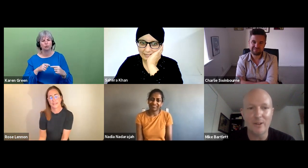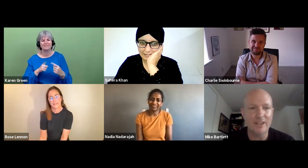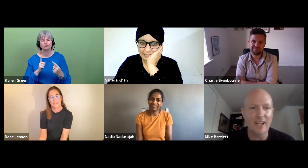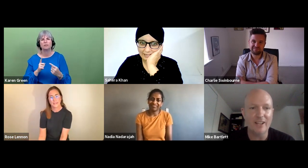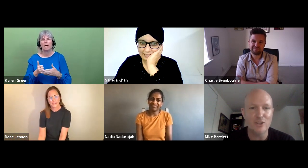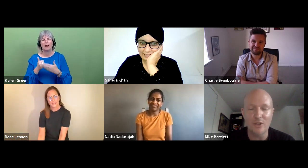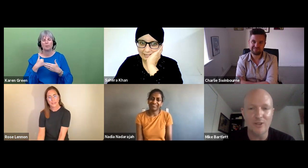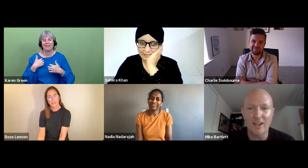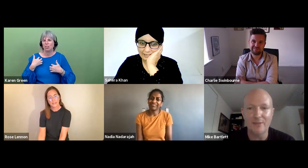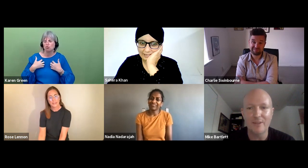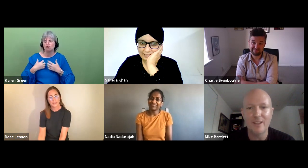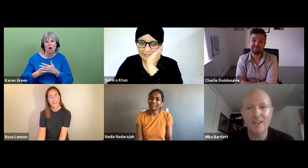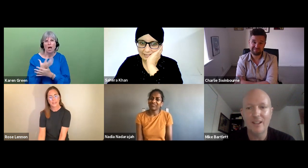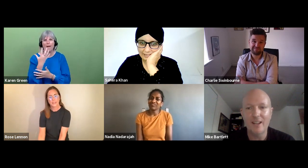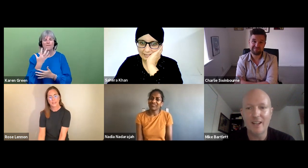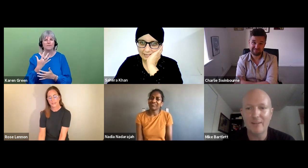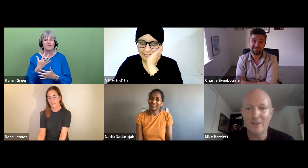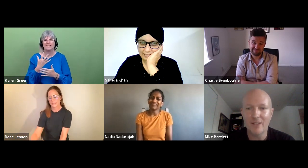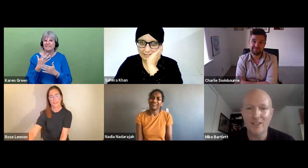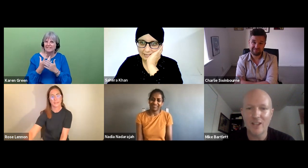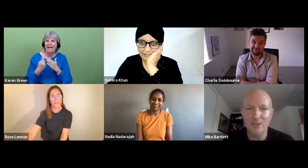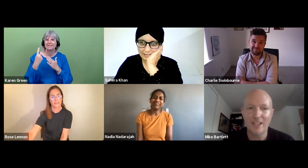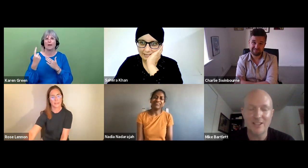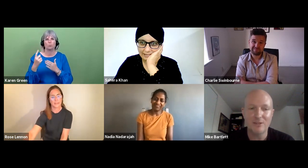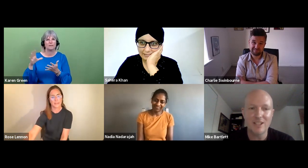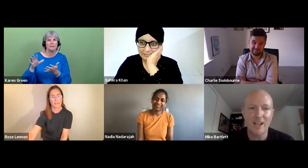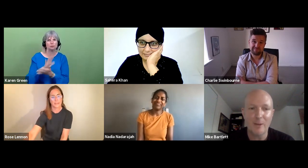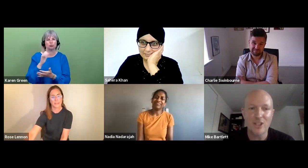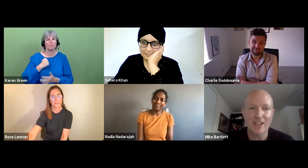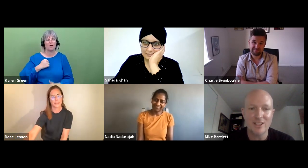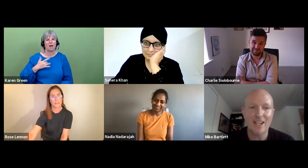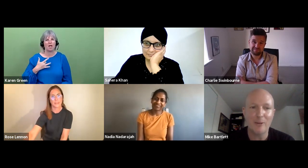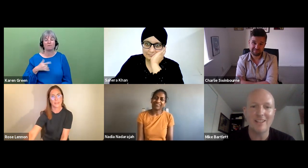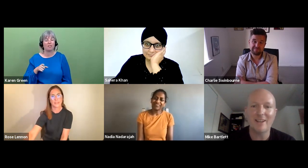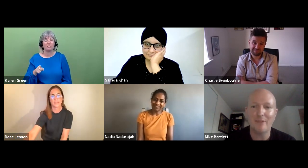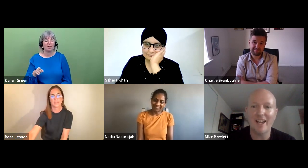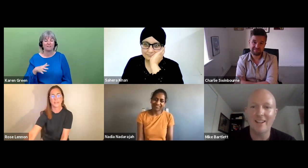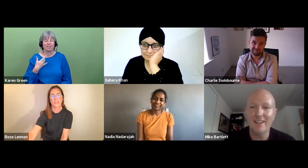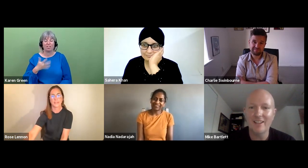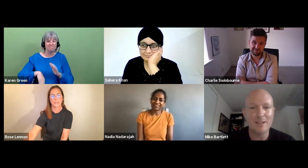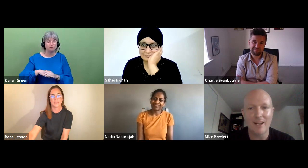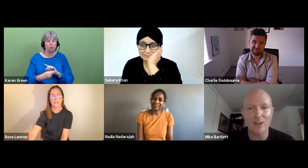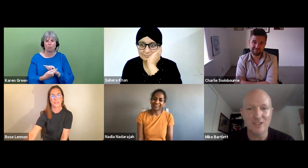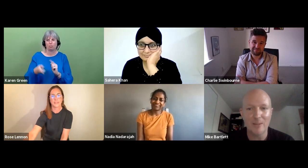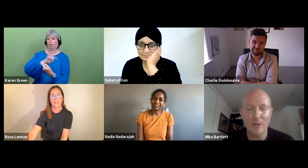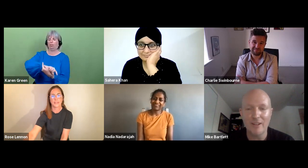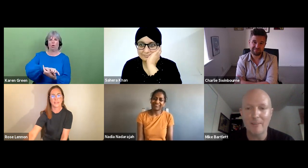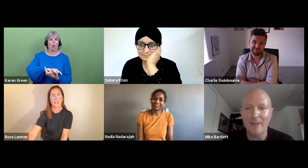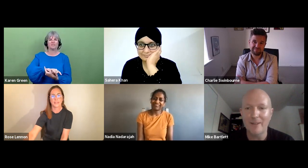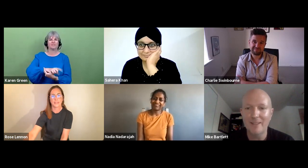and enjoy your life. And that feels like such a 180-degree turn. I wish I could tell myself that, because I spent a long time worrying about